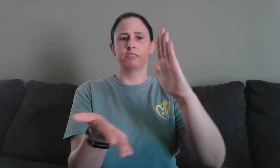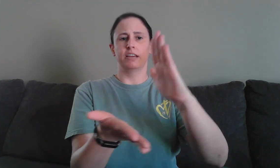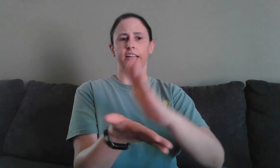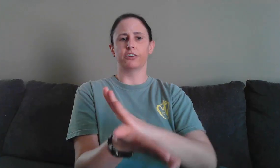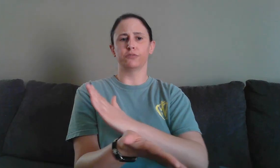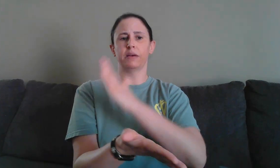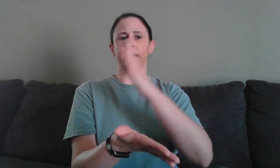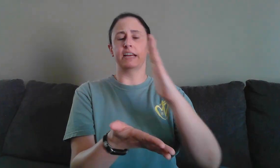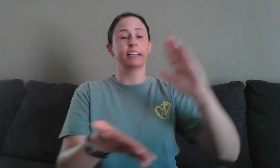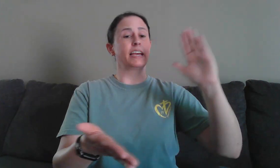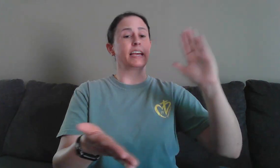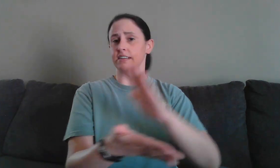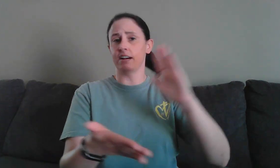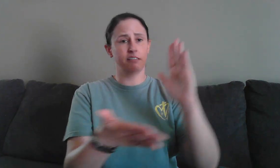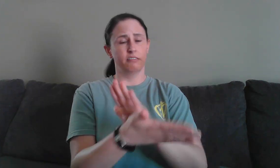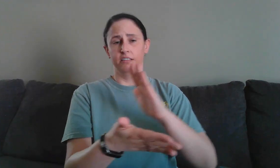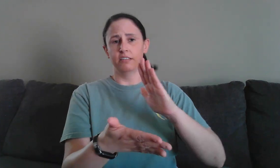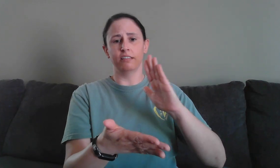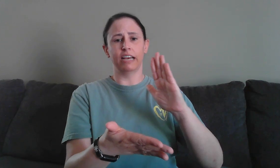and it goes back. And again, it's not a loud